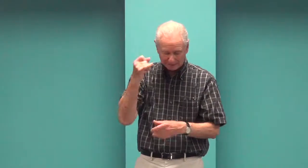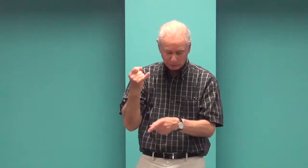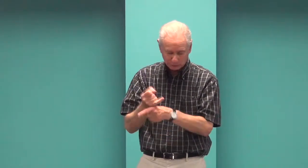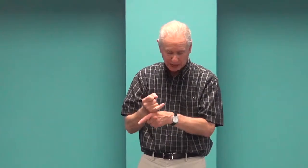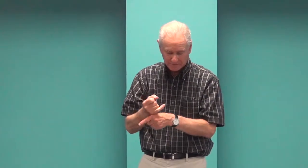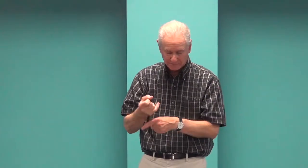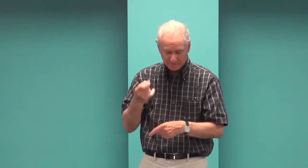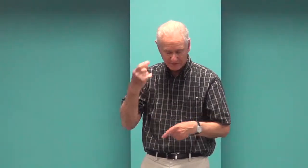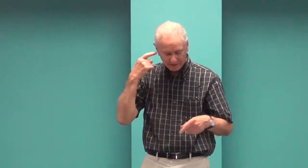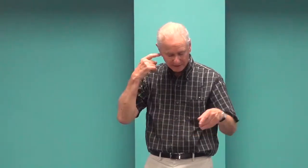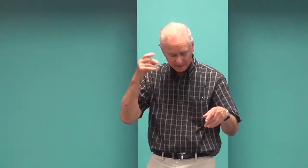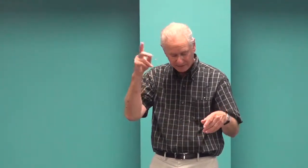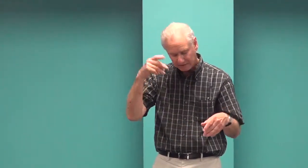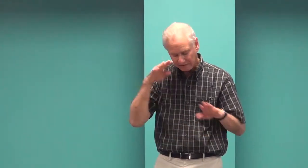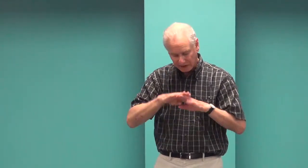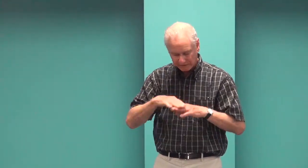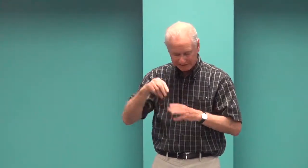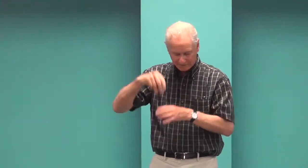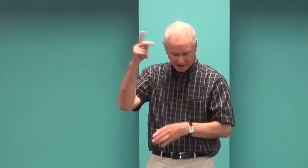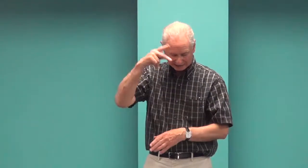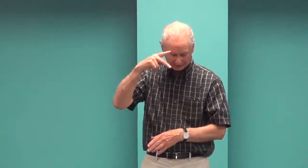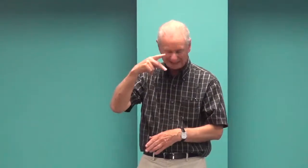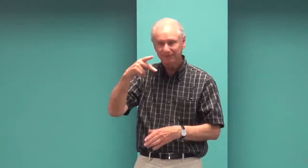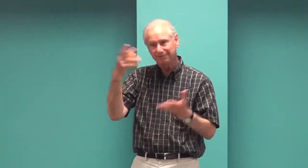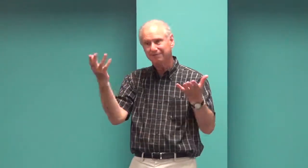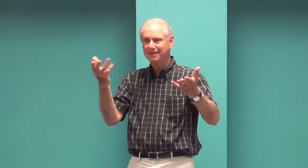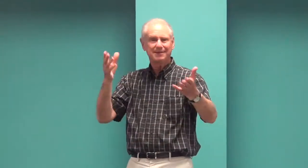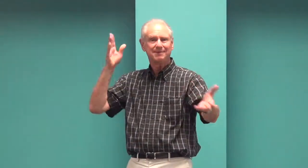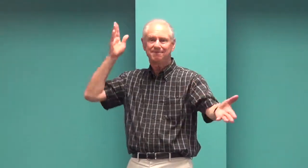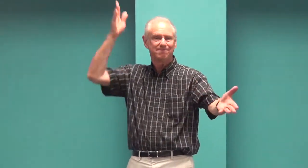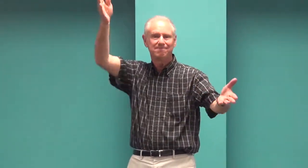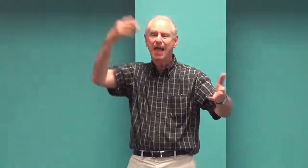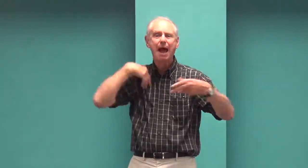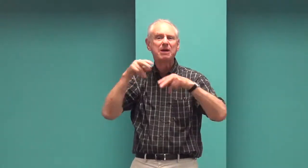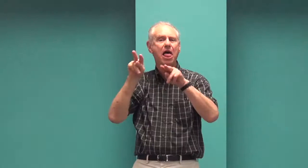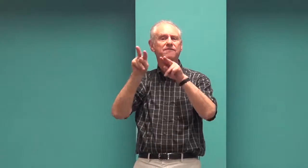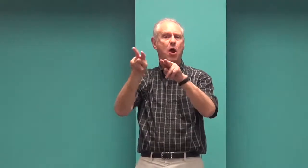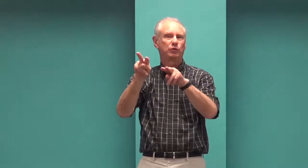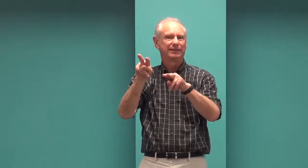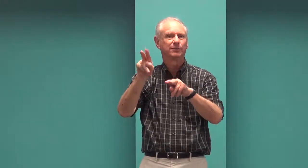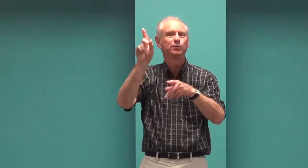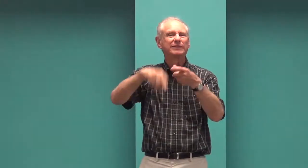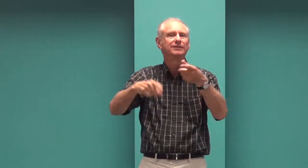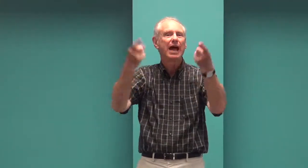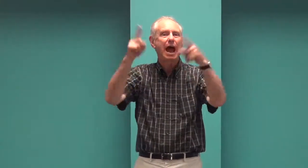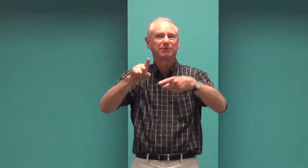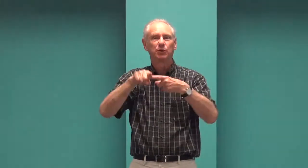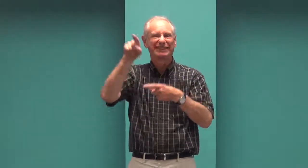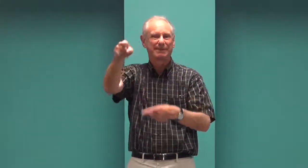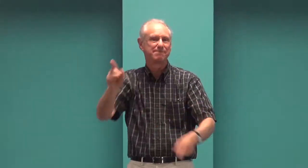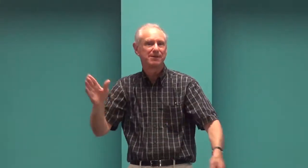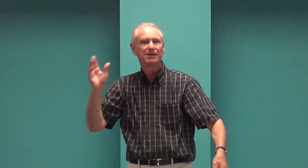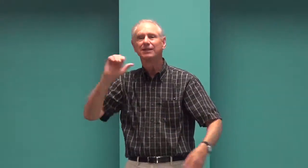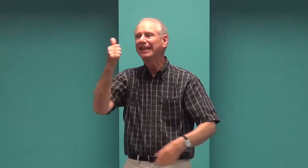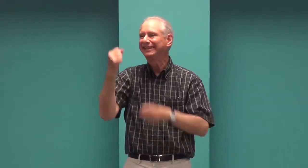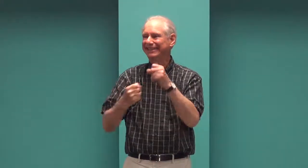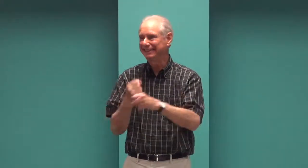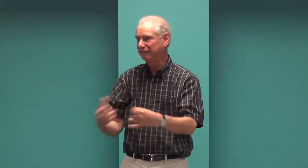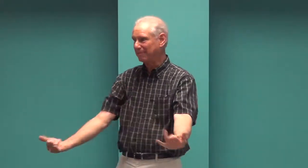Also, he would like to form a summer institute for the deaf in philosophy. So I actually look forward to